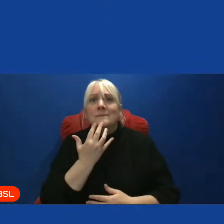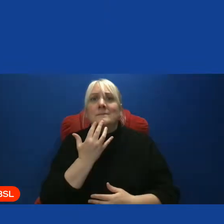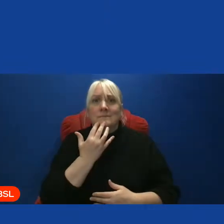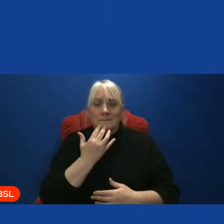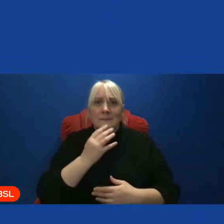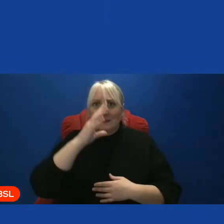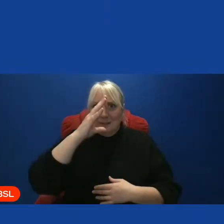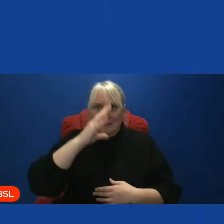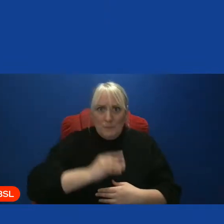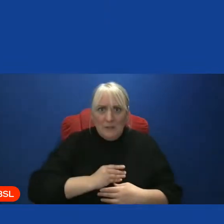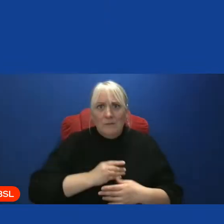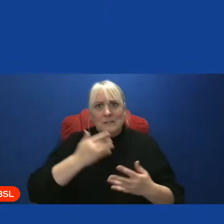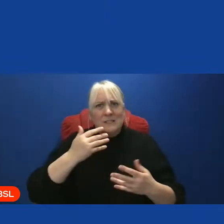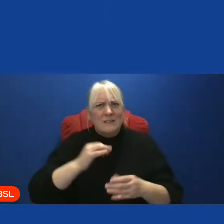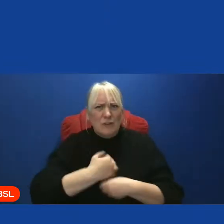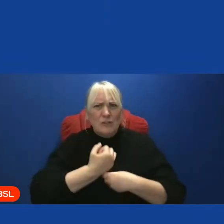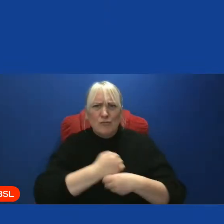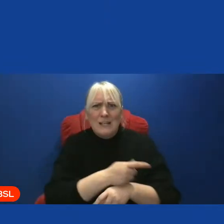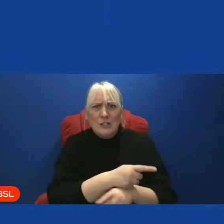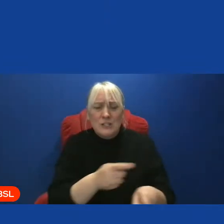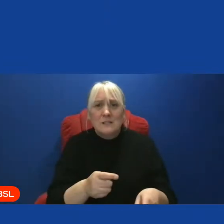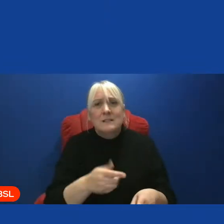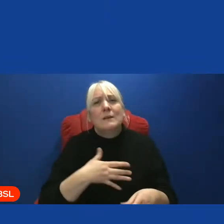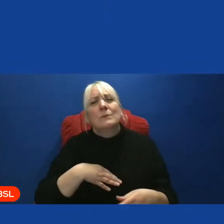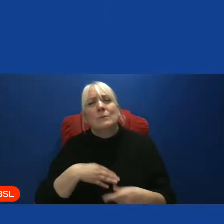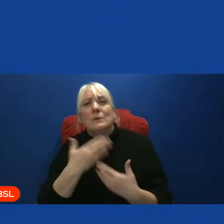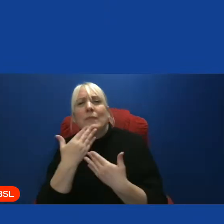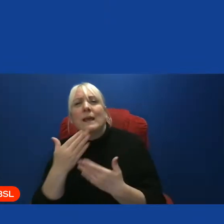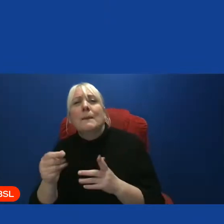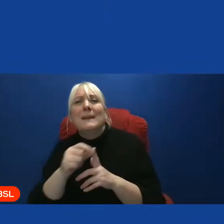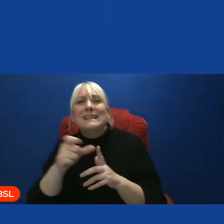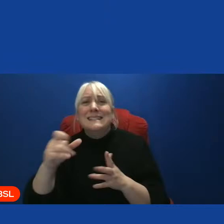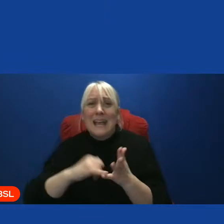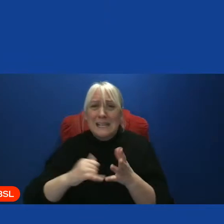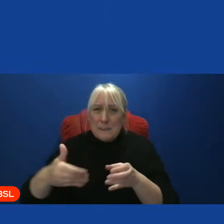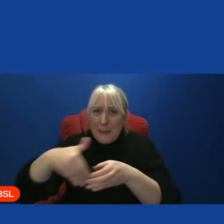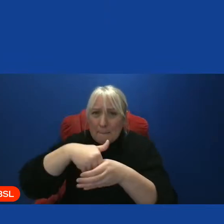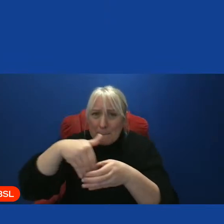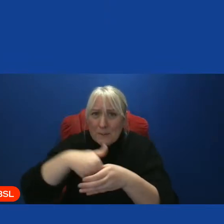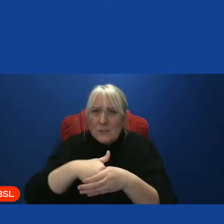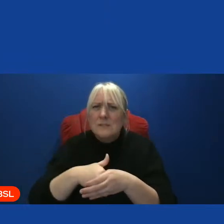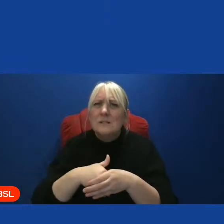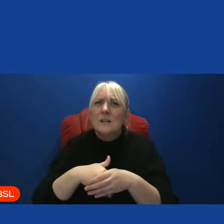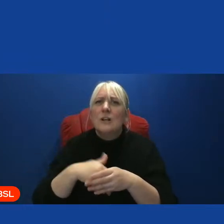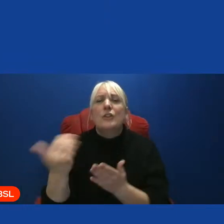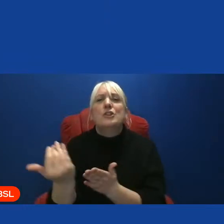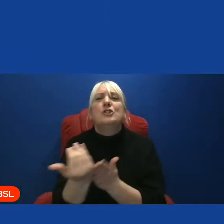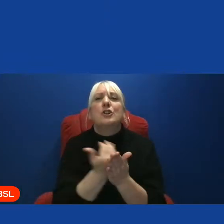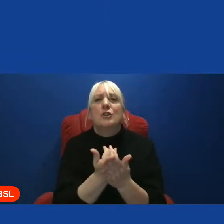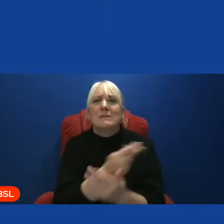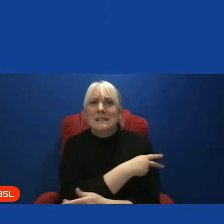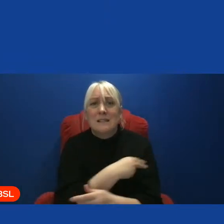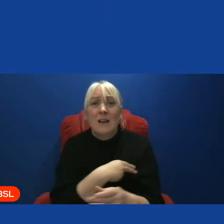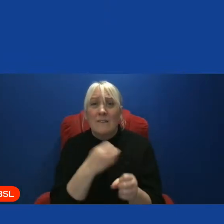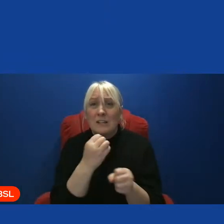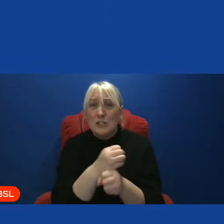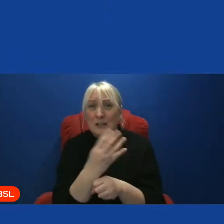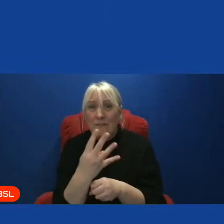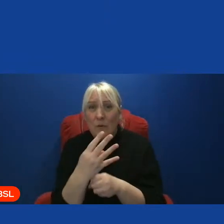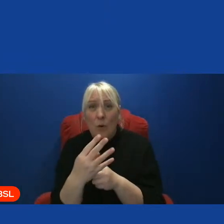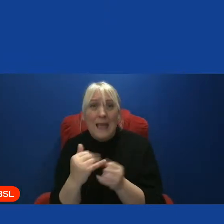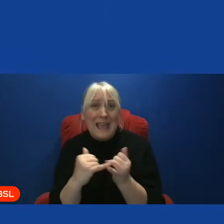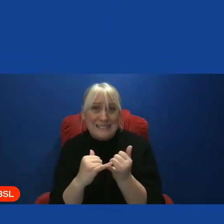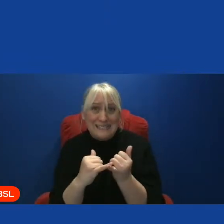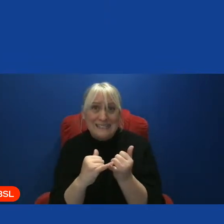my solidarity to PCS members working as security staff for G4S in job centres who have voted